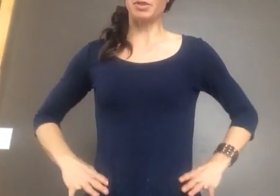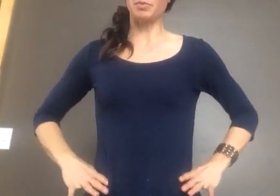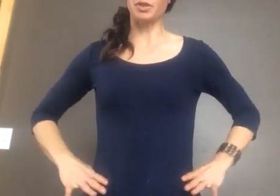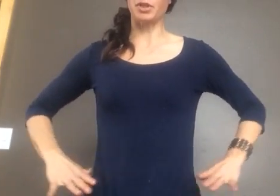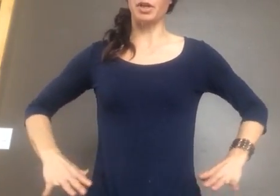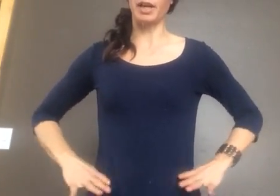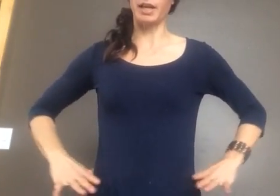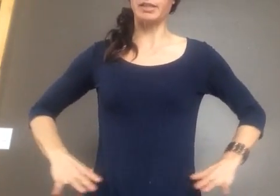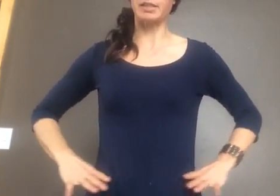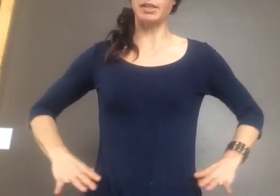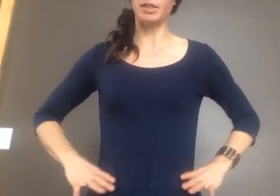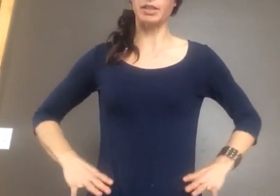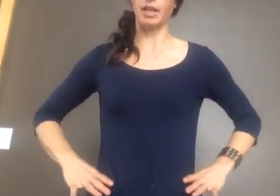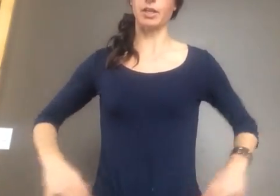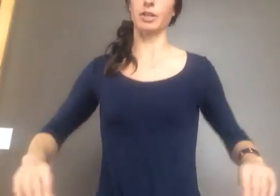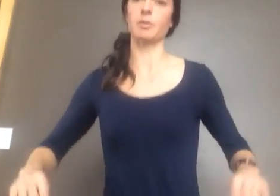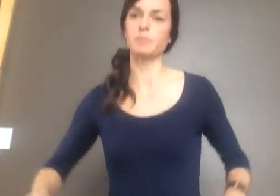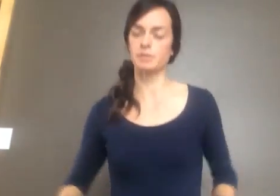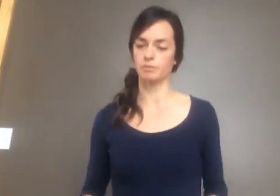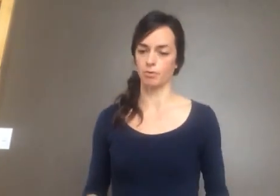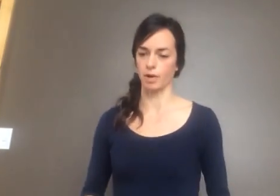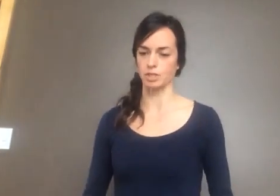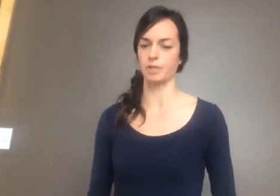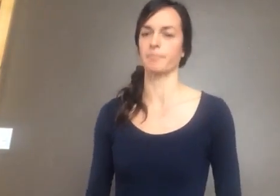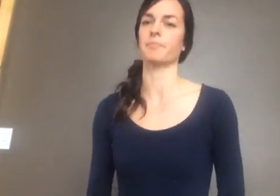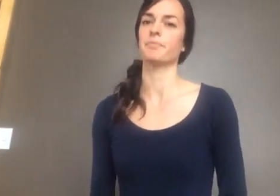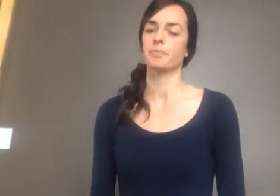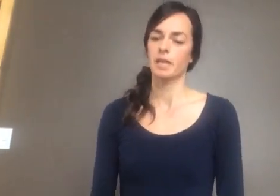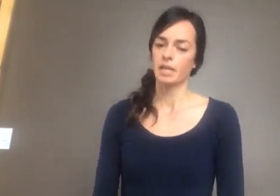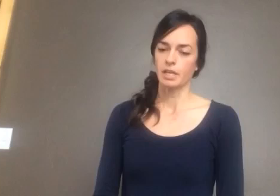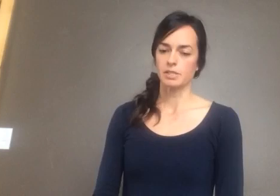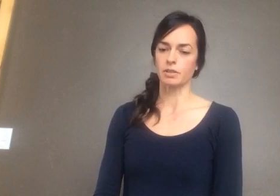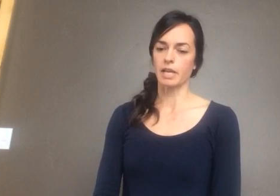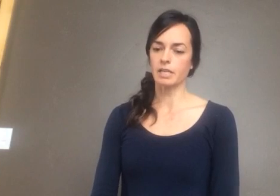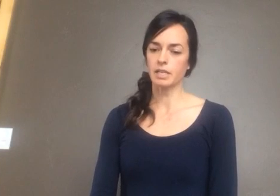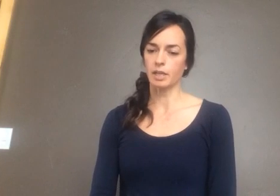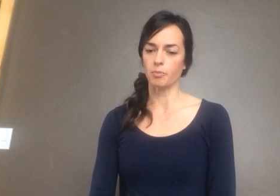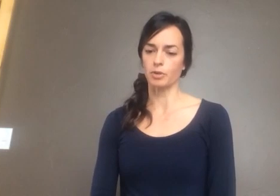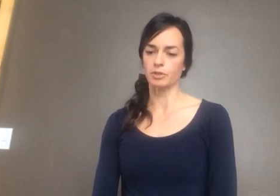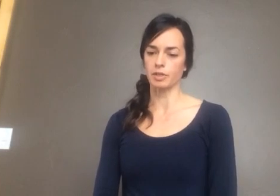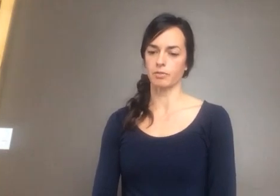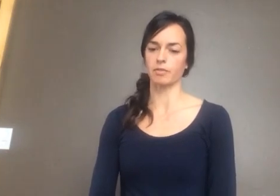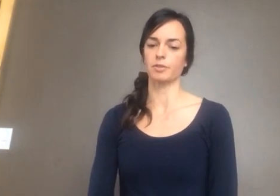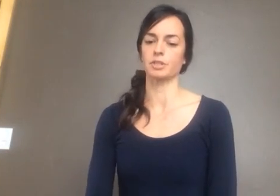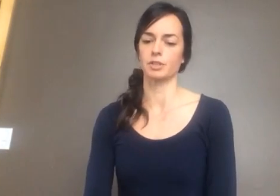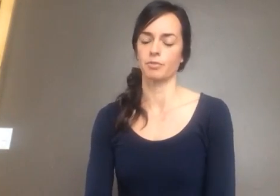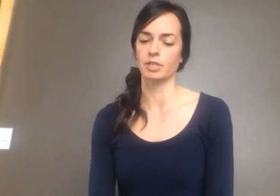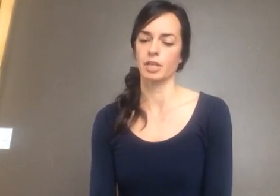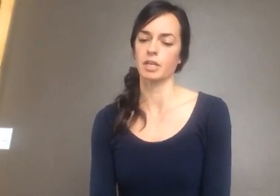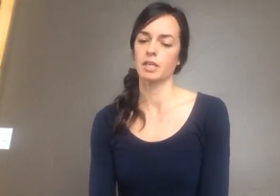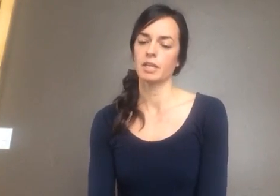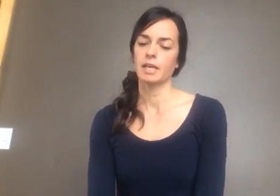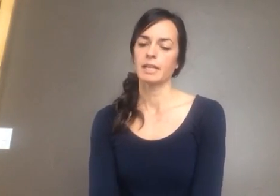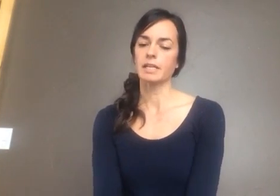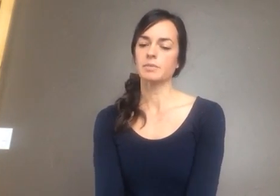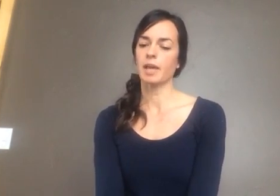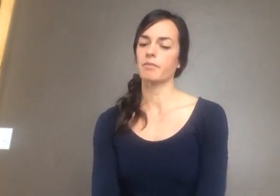just put your hands here at your hips for Russia. So Lenin and the Bolshevik Revolution in Russia. Next we have